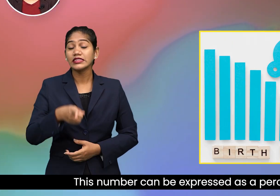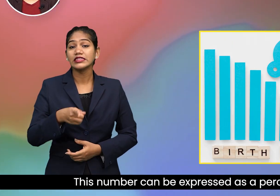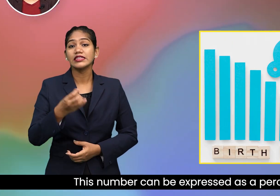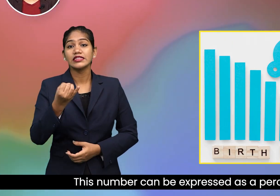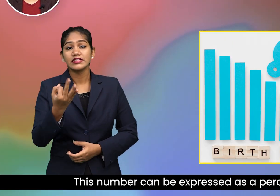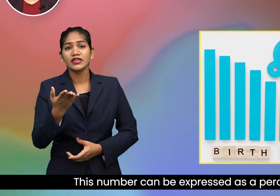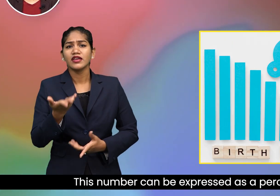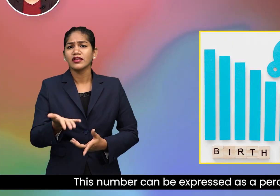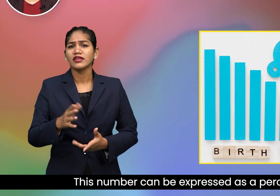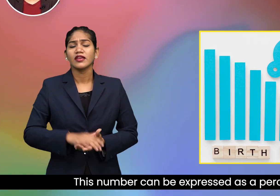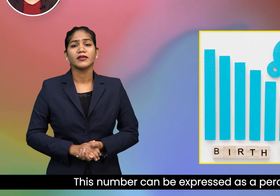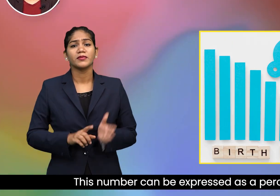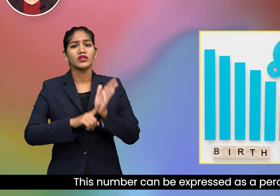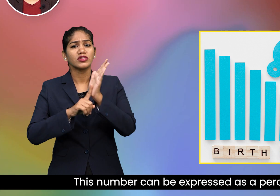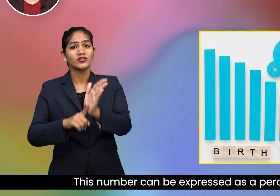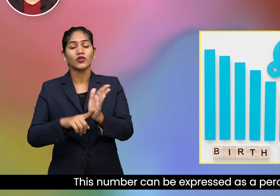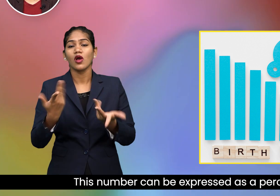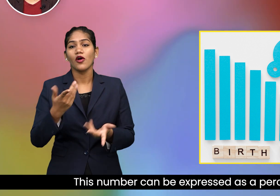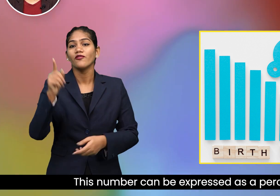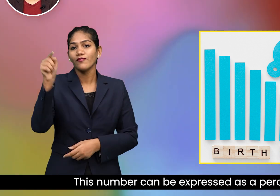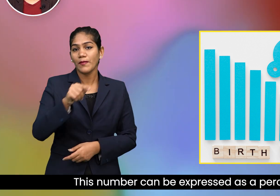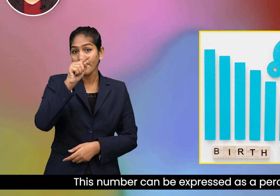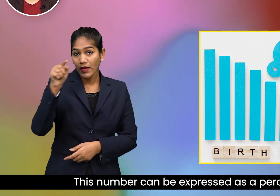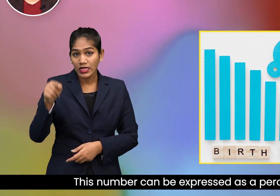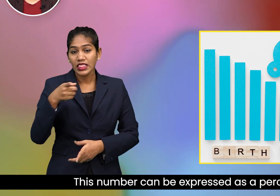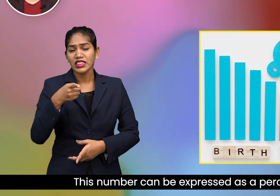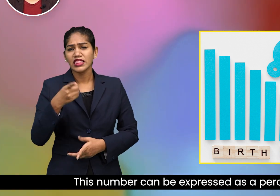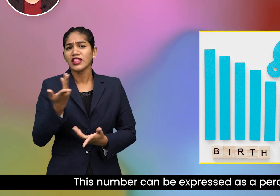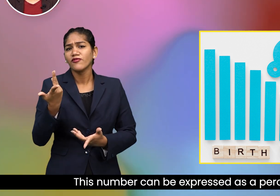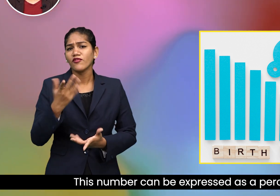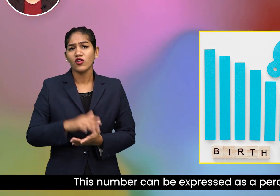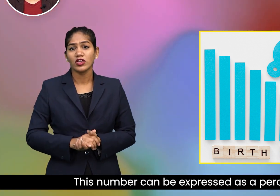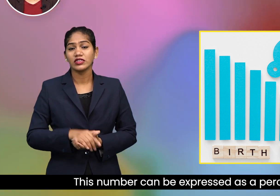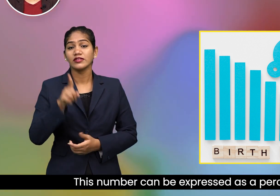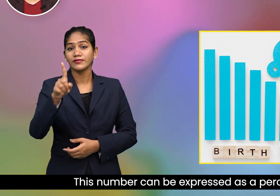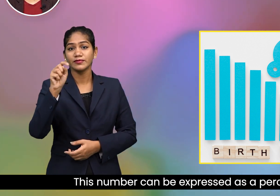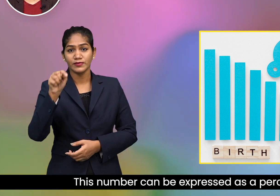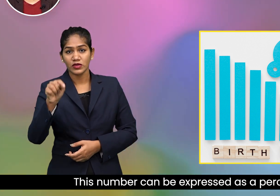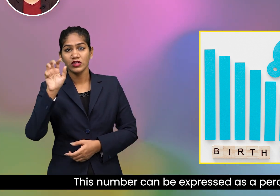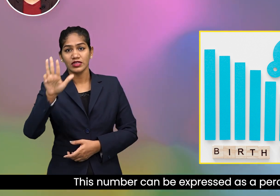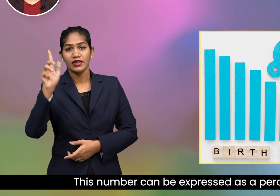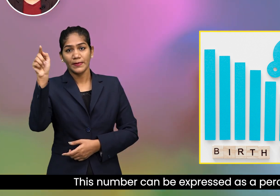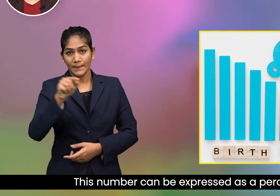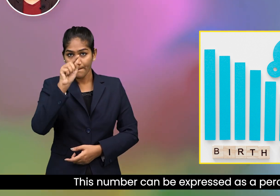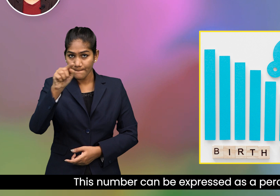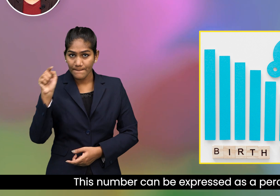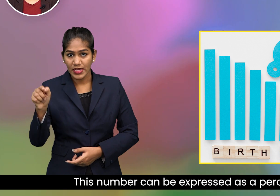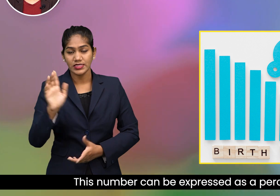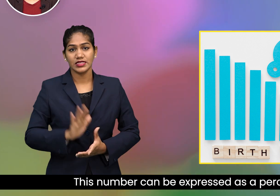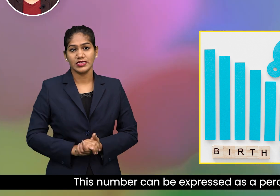This number can be expressed as percentage, that is 1.9%.